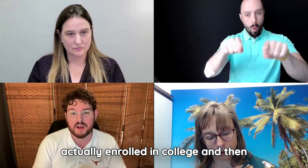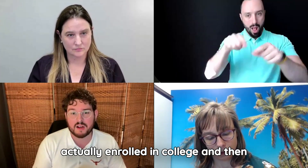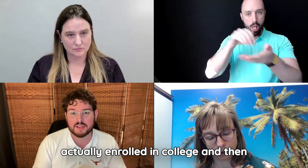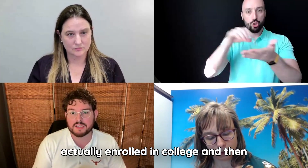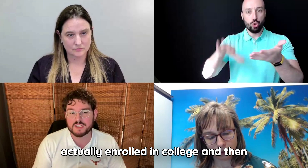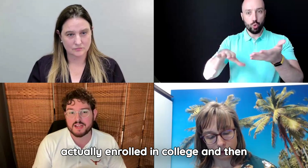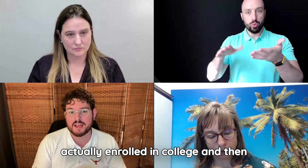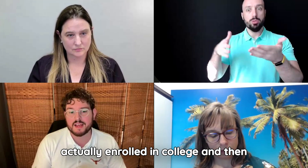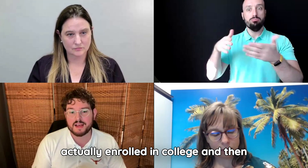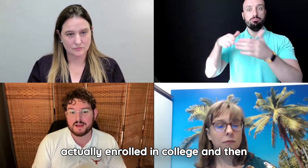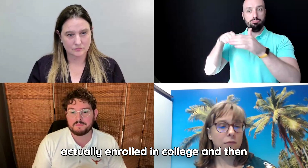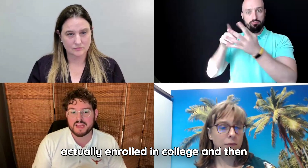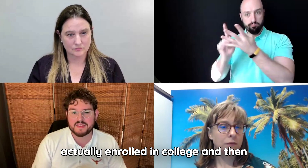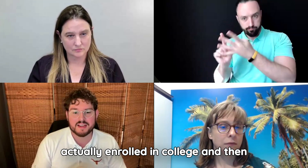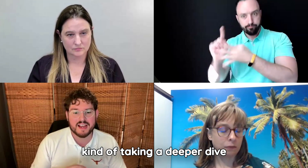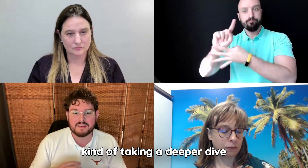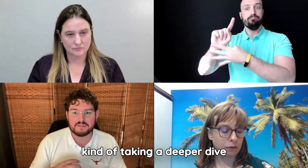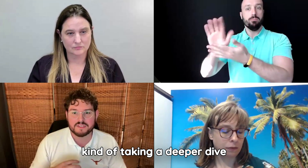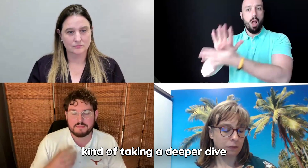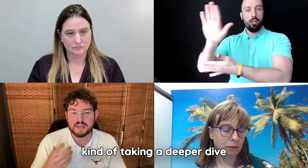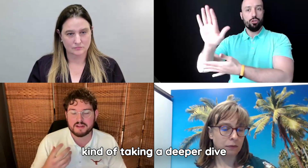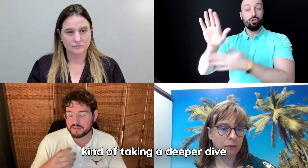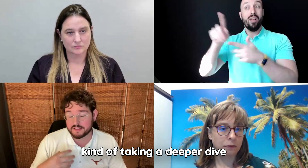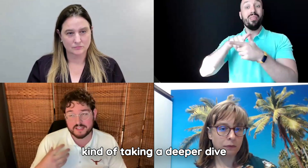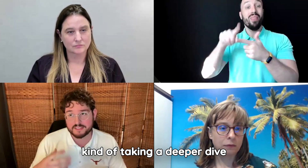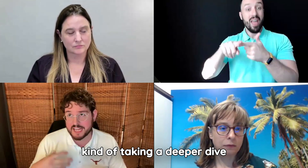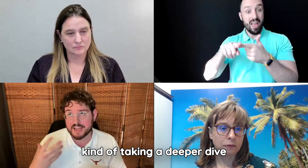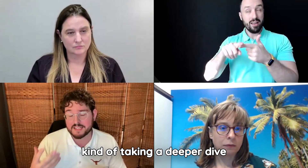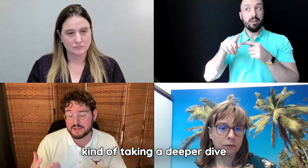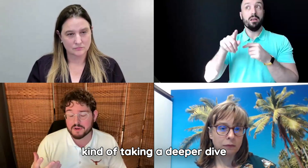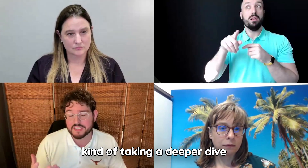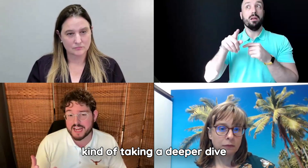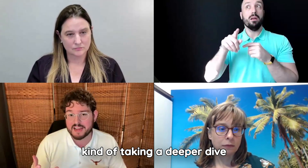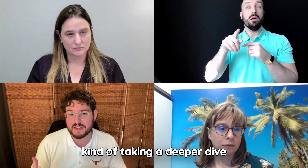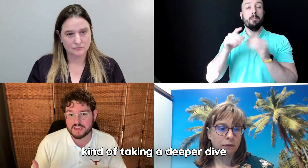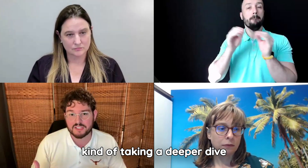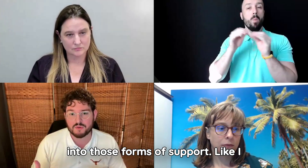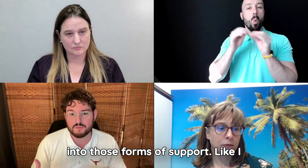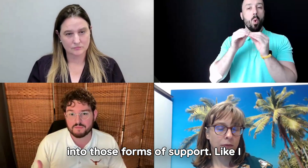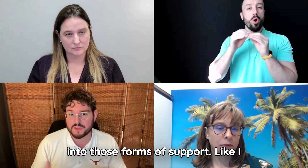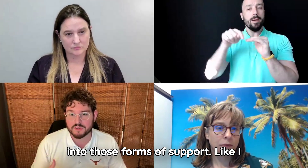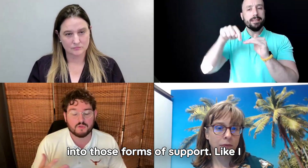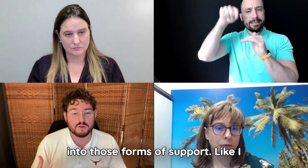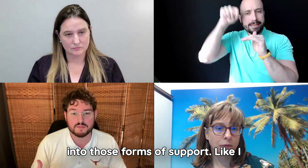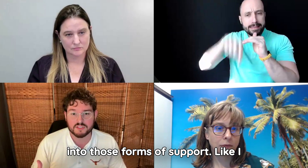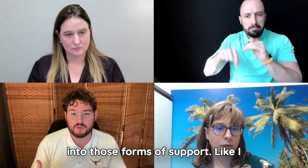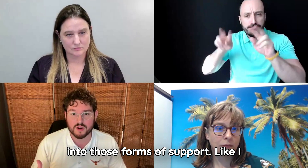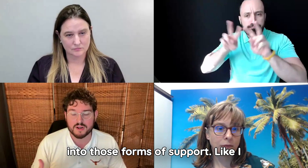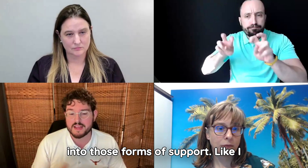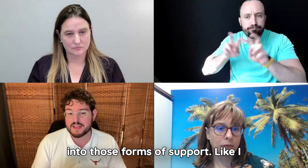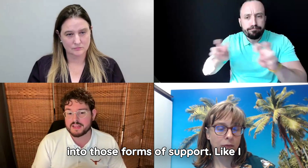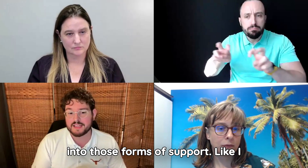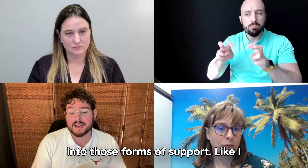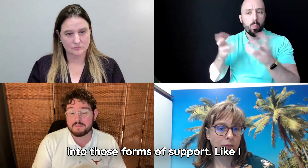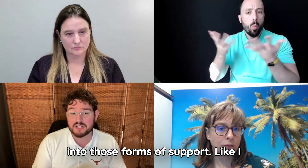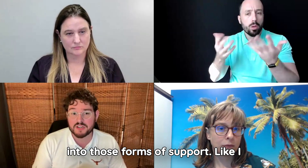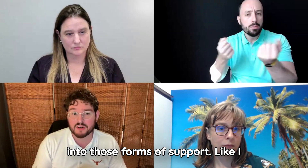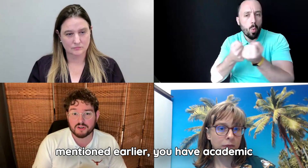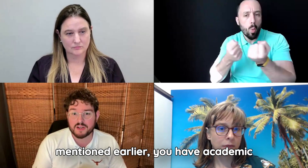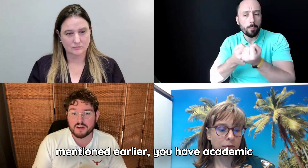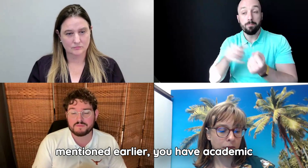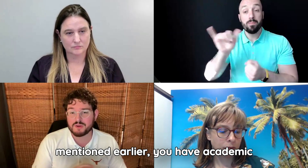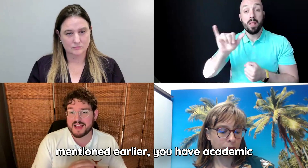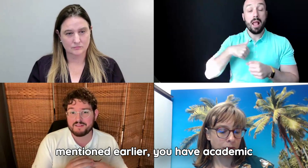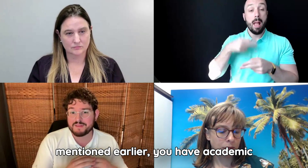enrolled in college. And then kind of taking a deeper dive into those forms of support. Like I